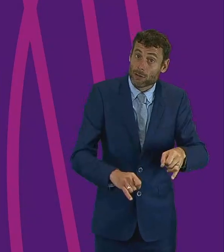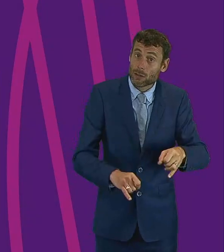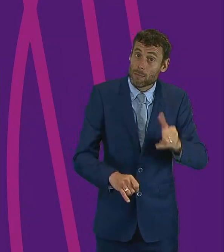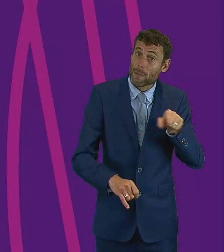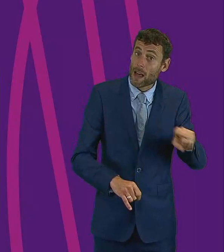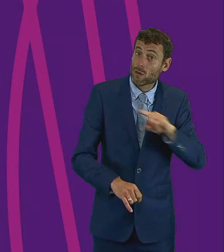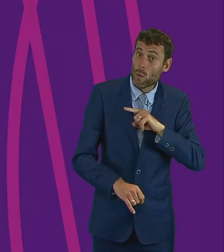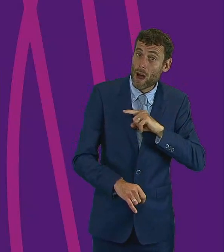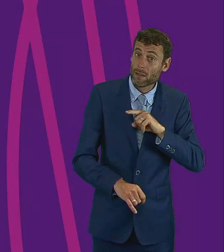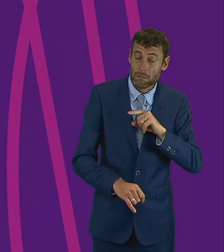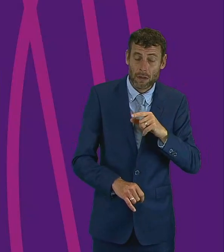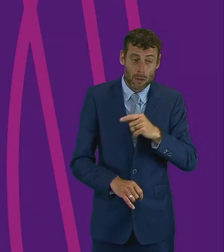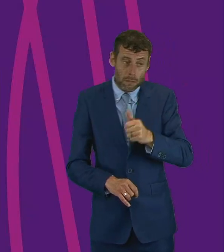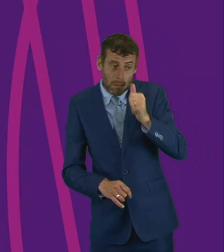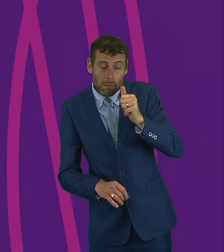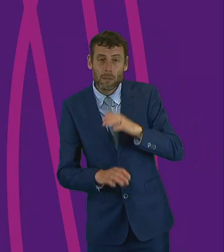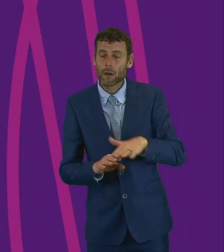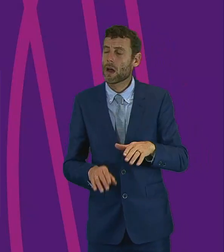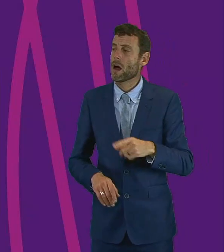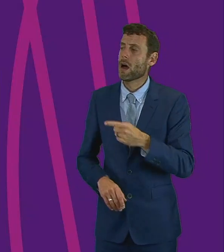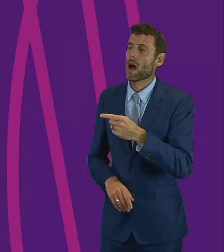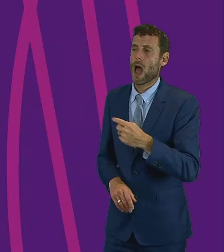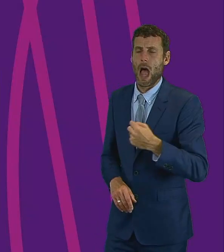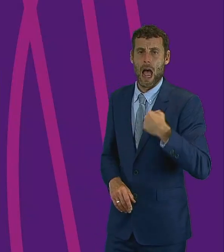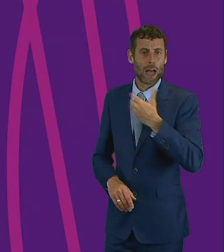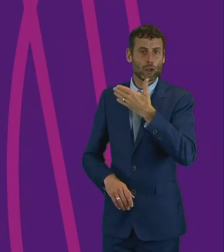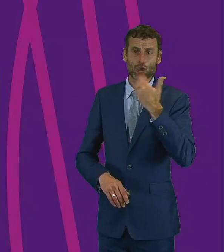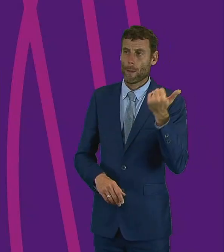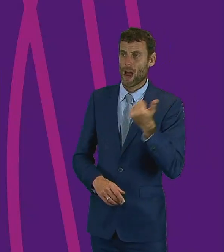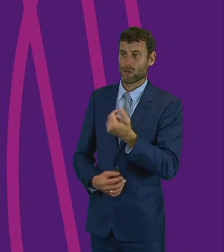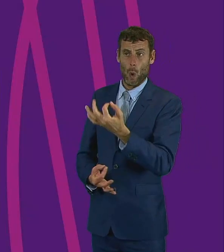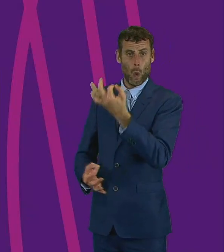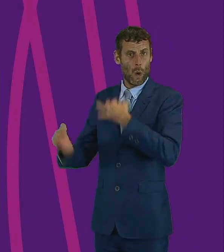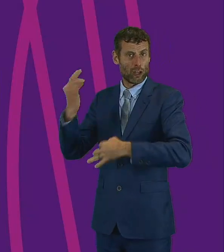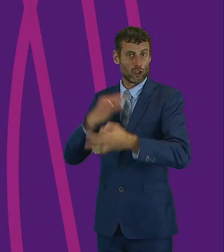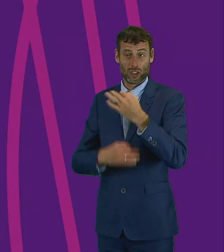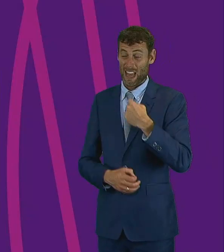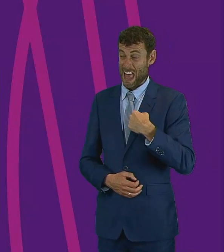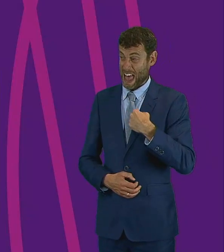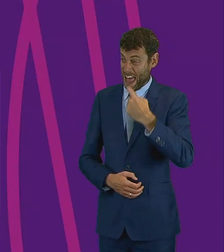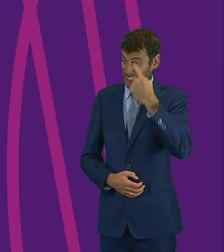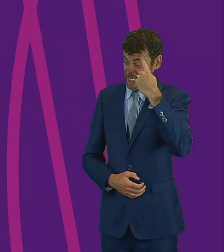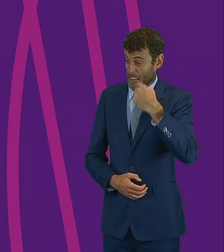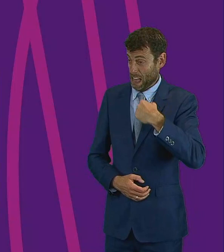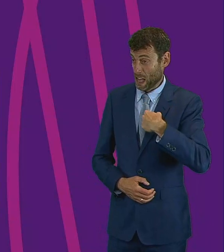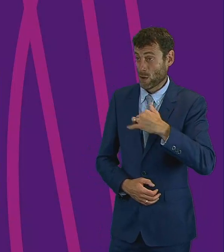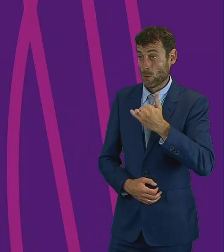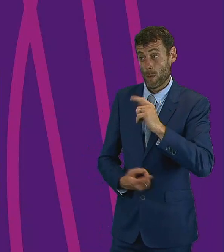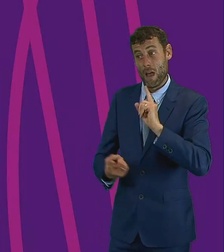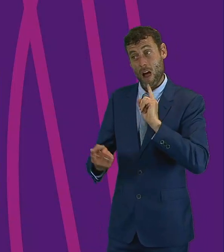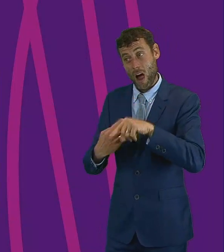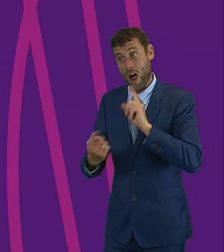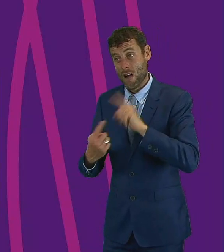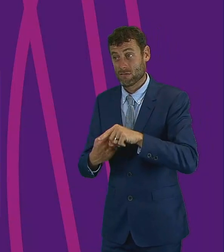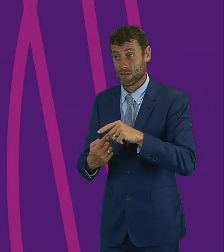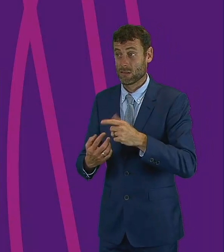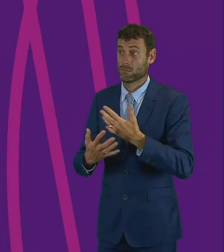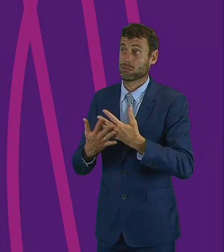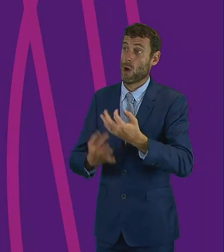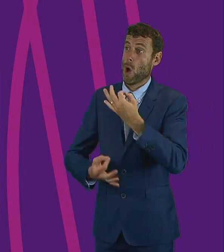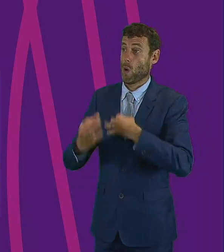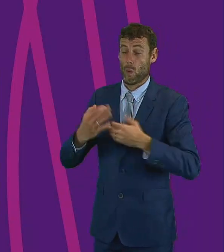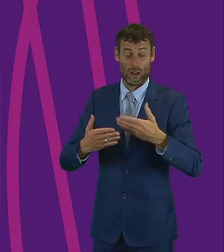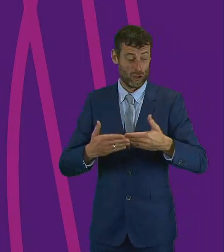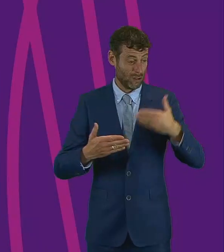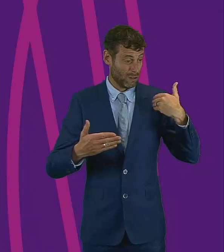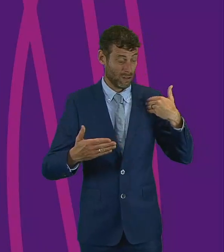I don't mind anybody asking me questions. I've probably answered more questions. I've probably answered more questions on COVID over the